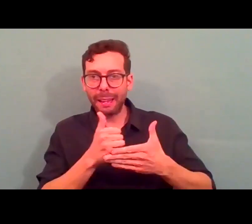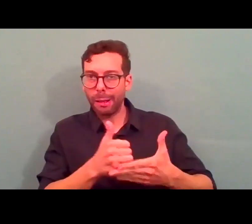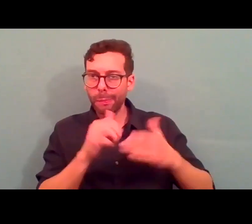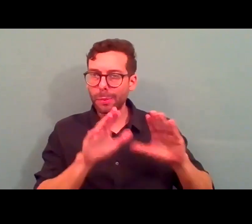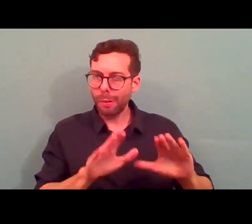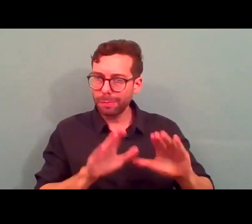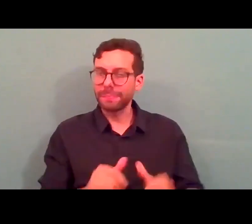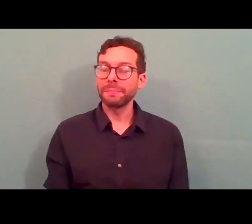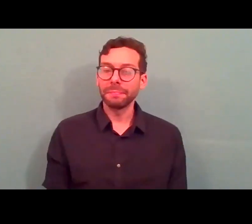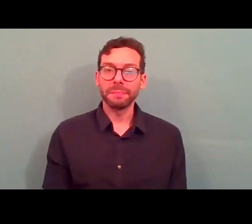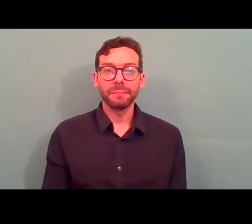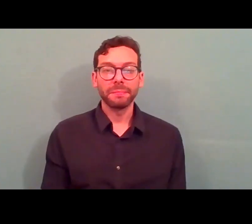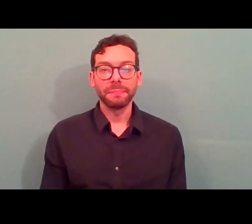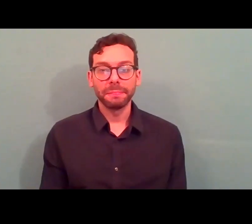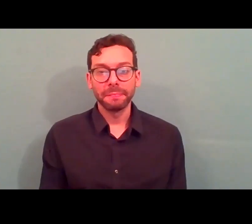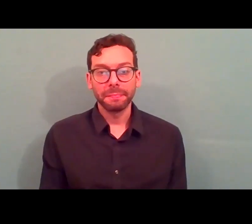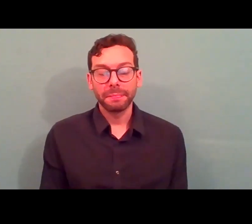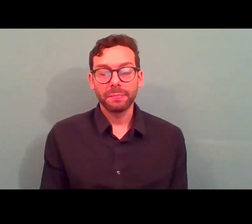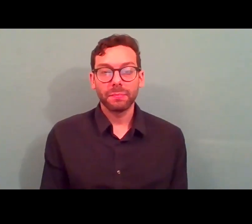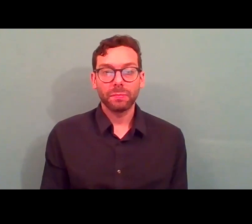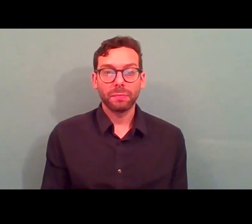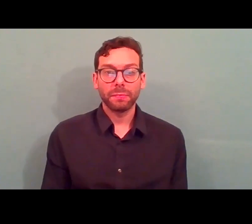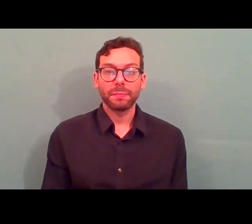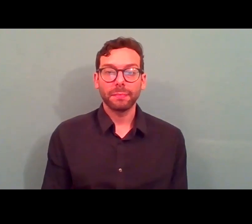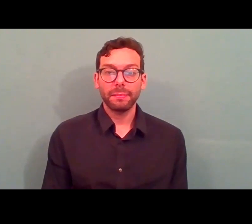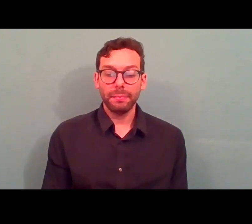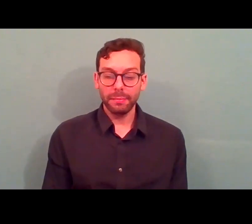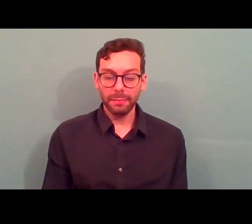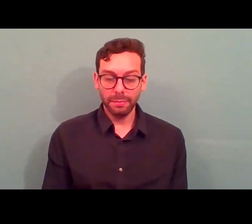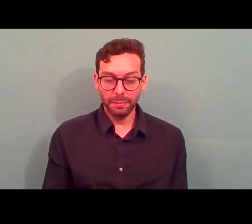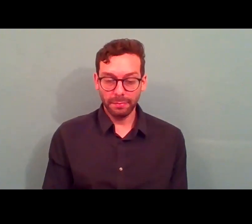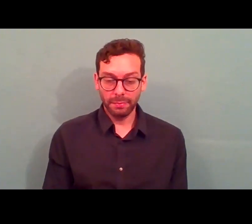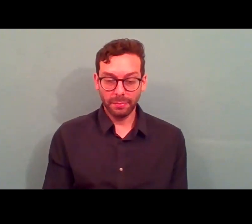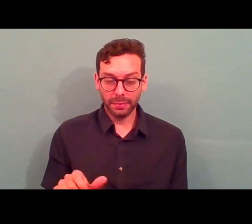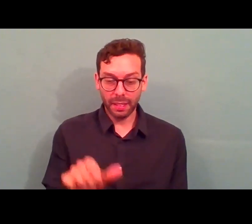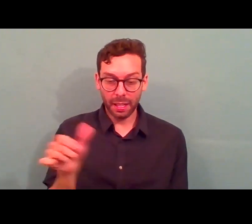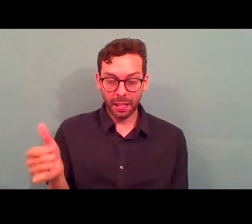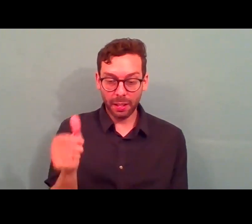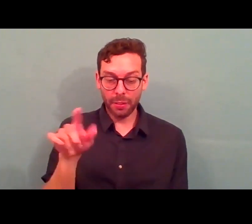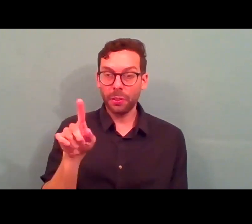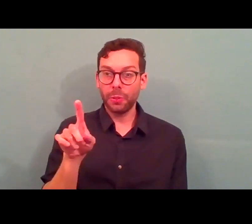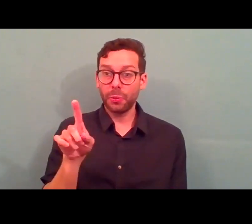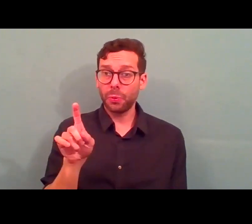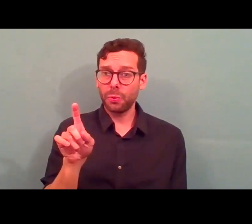Okay. And then, all right. So then another great question about,